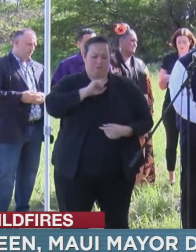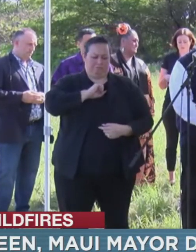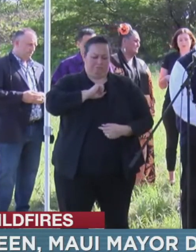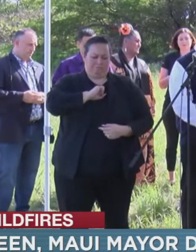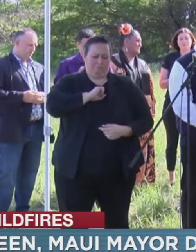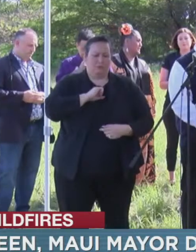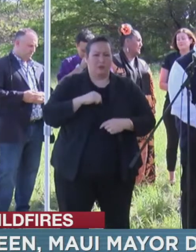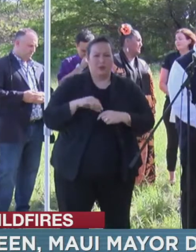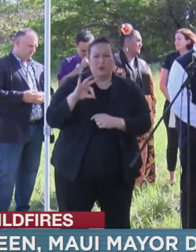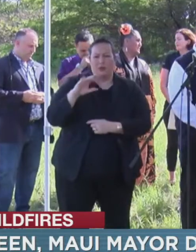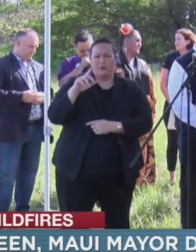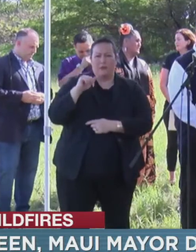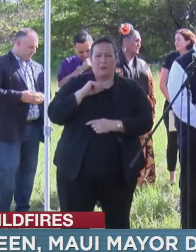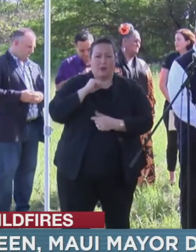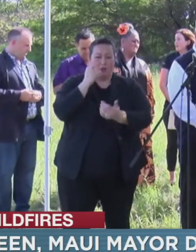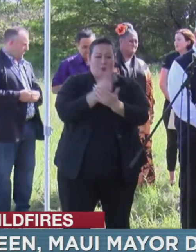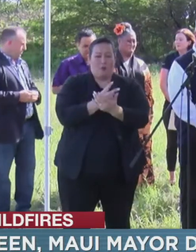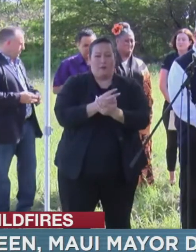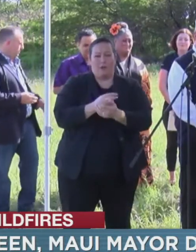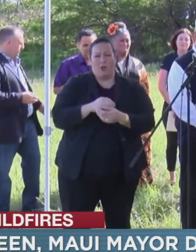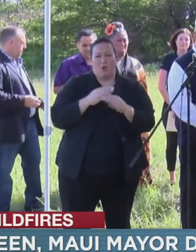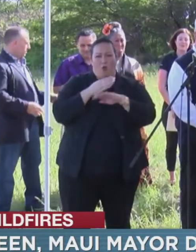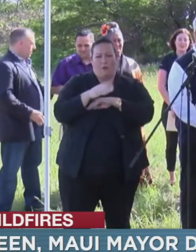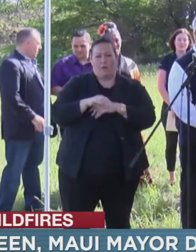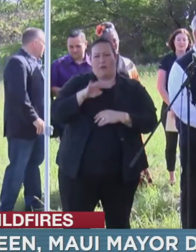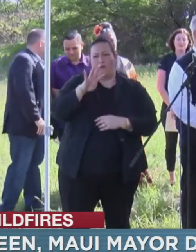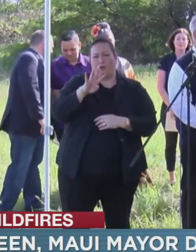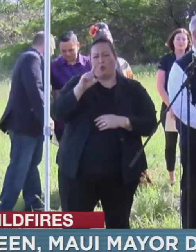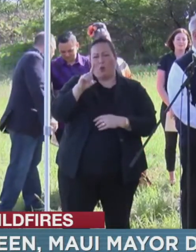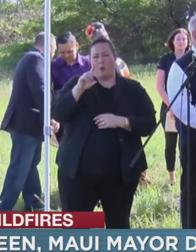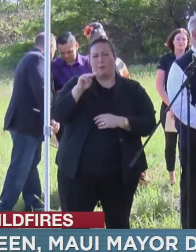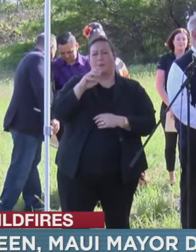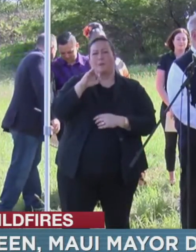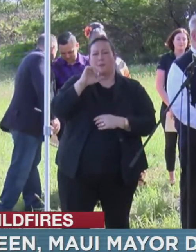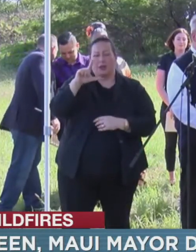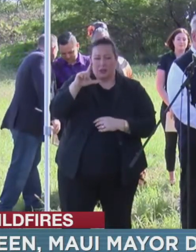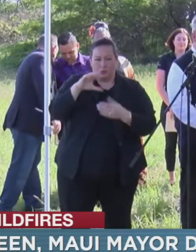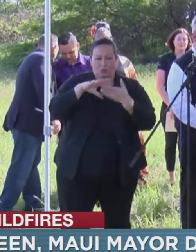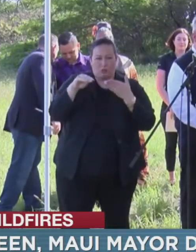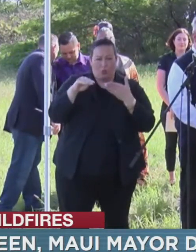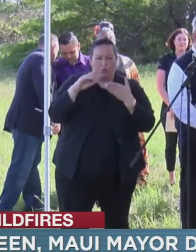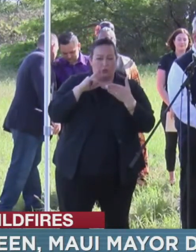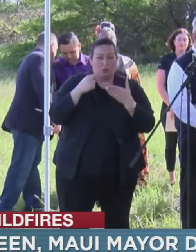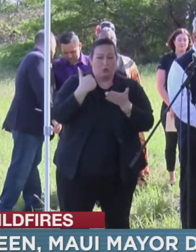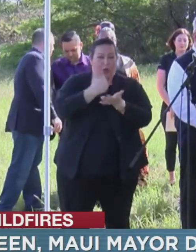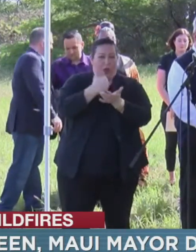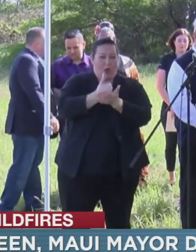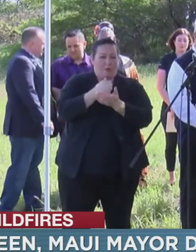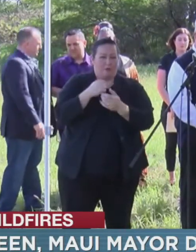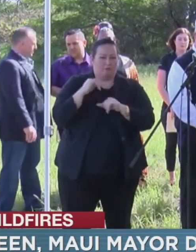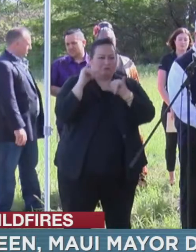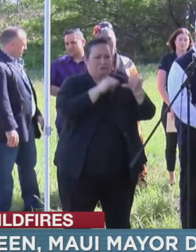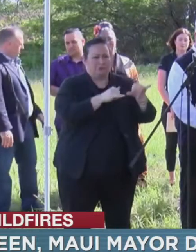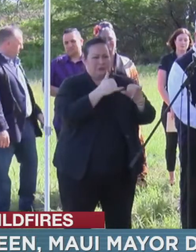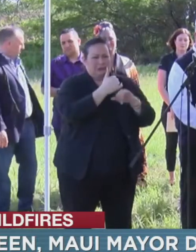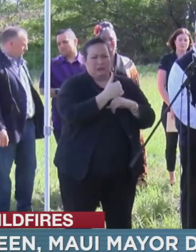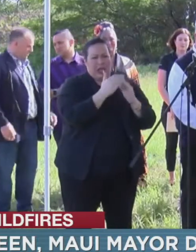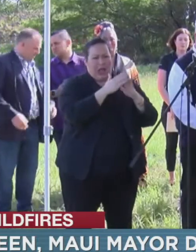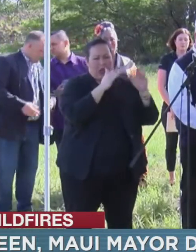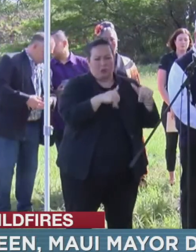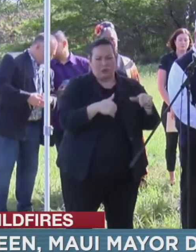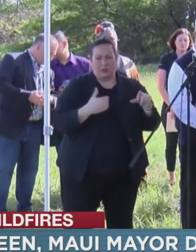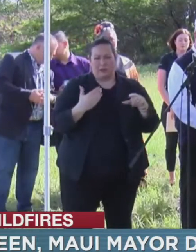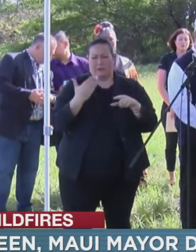more than $41 million in assistance through the Individual and Households Program. $15.7